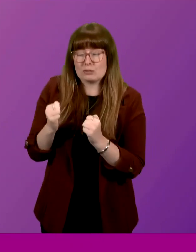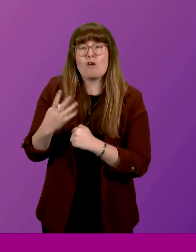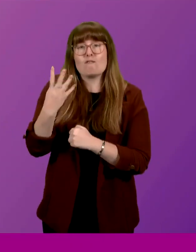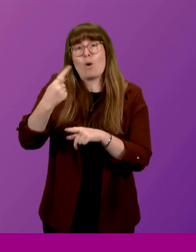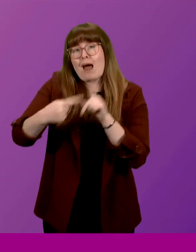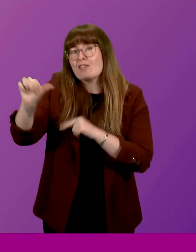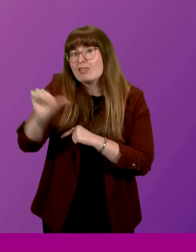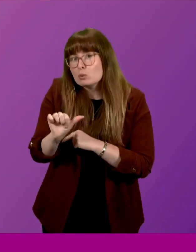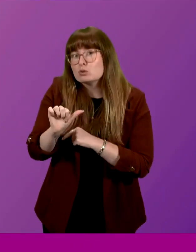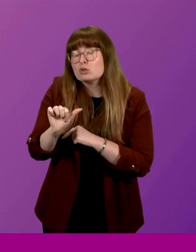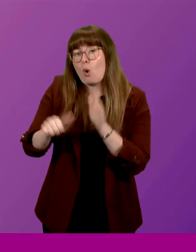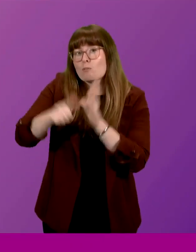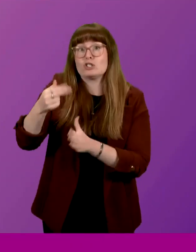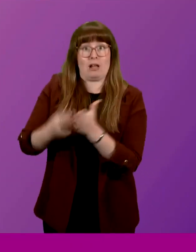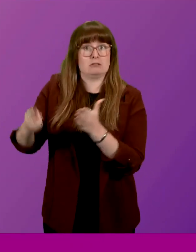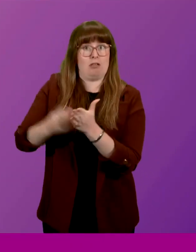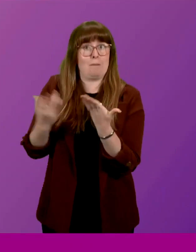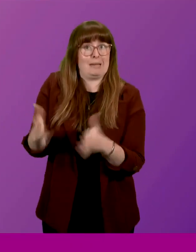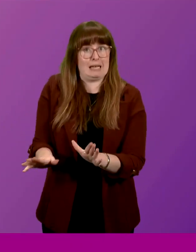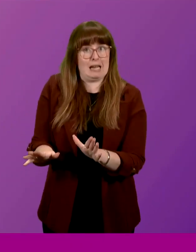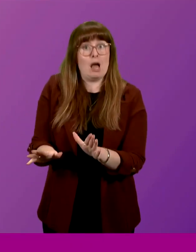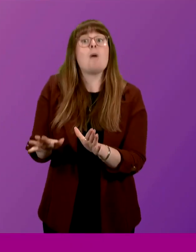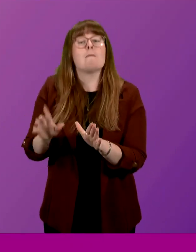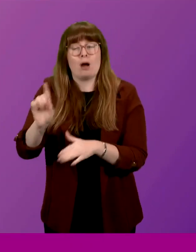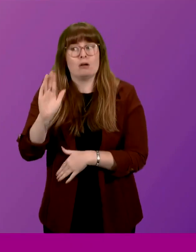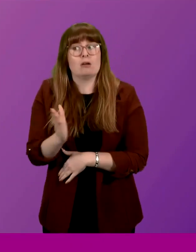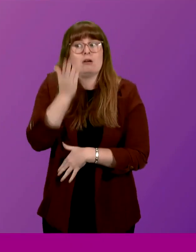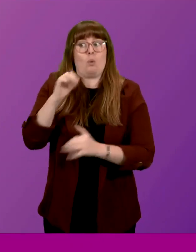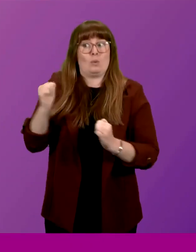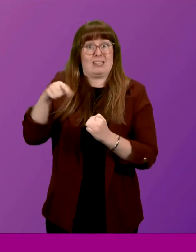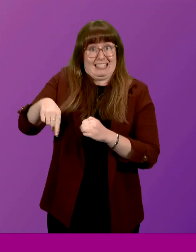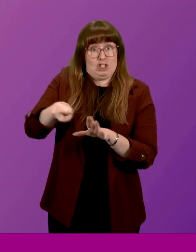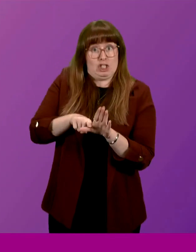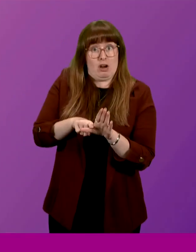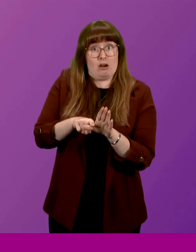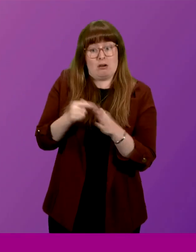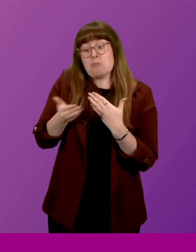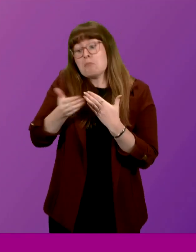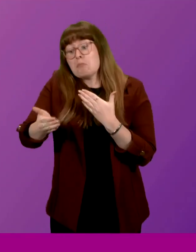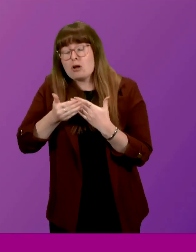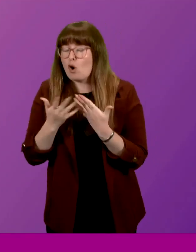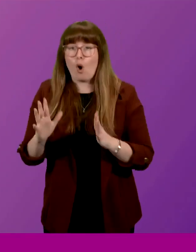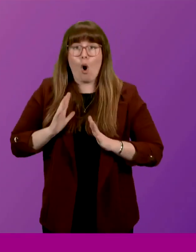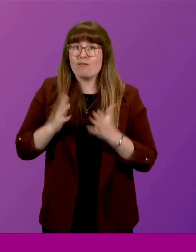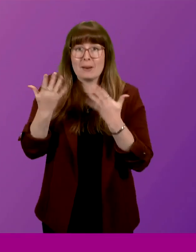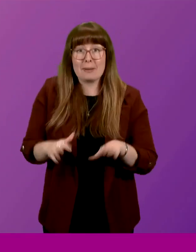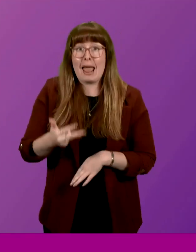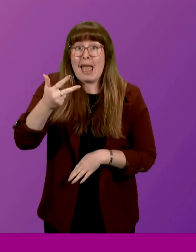4,500 operations were cancelled. But in the months leading into winter this year, there have already been